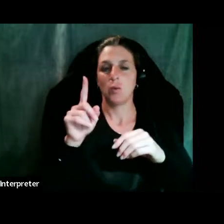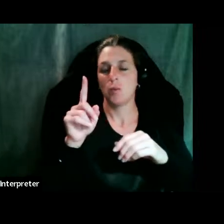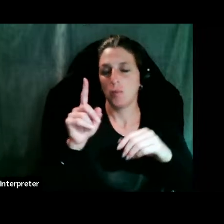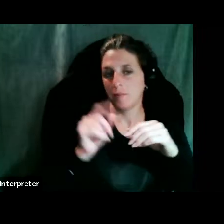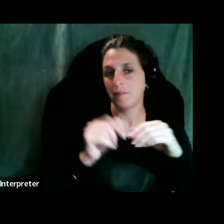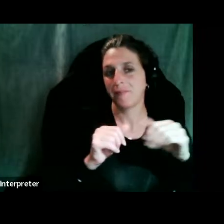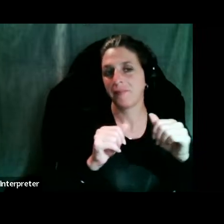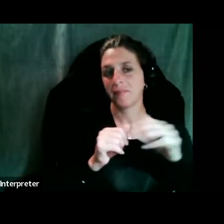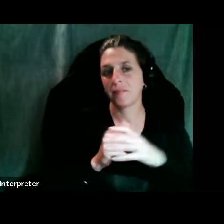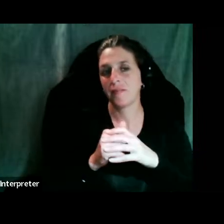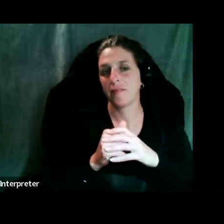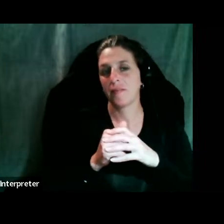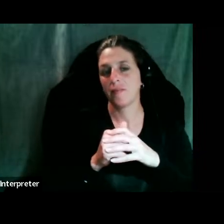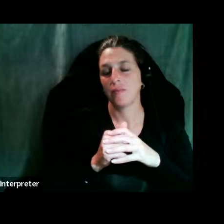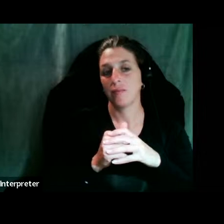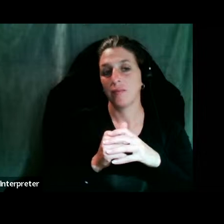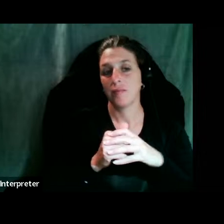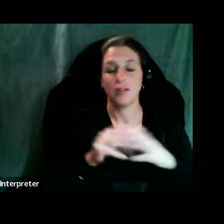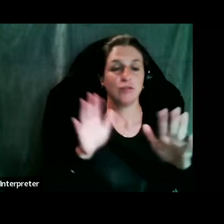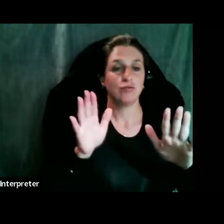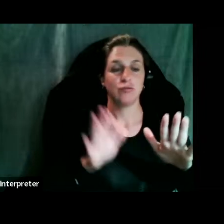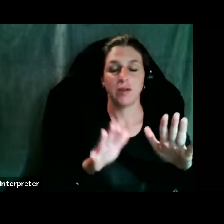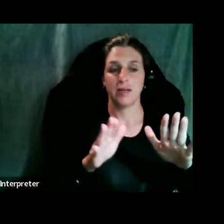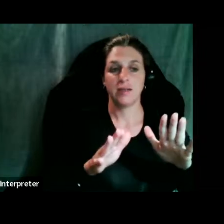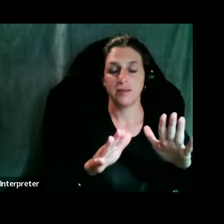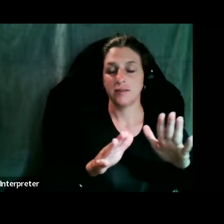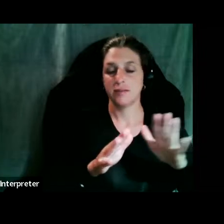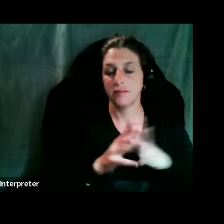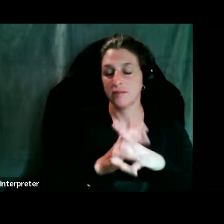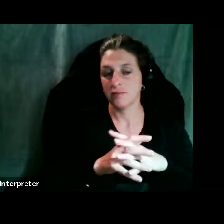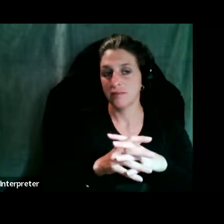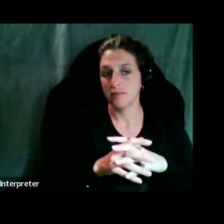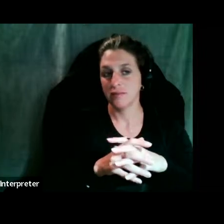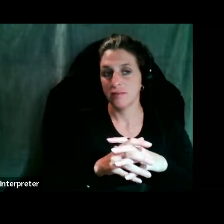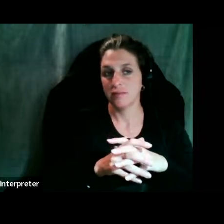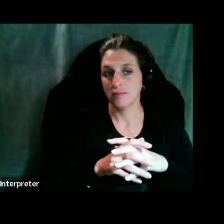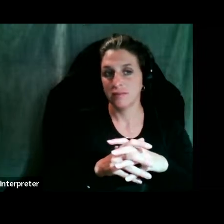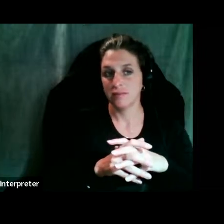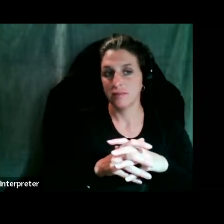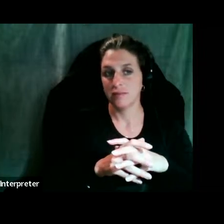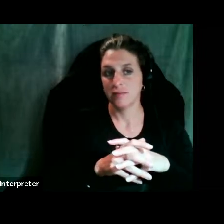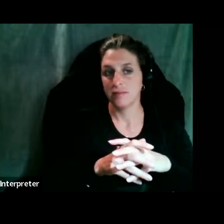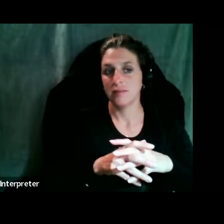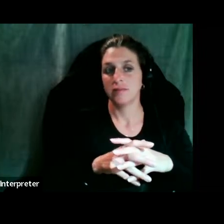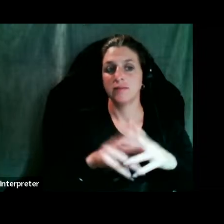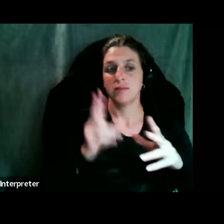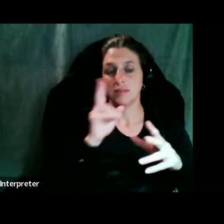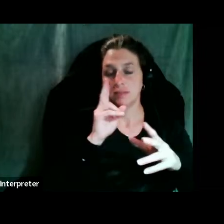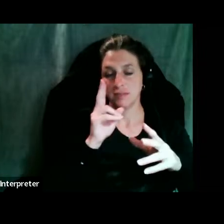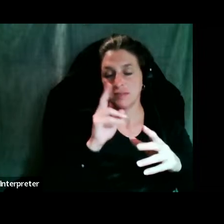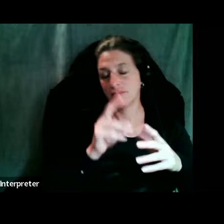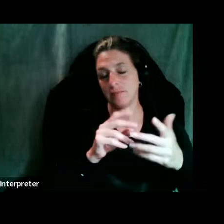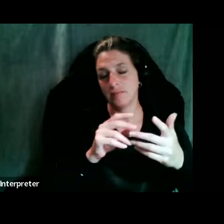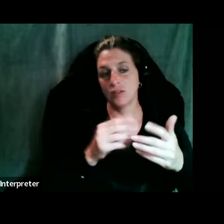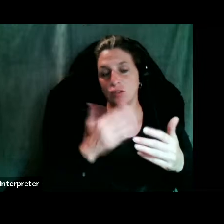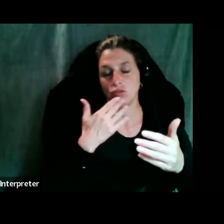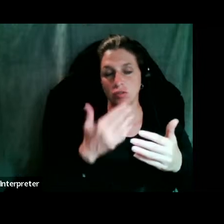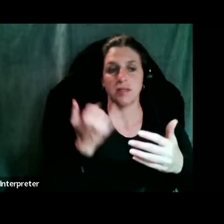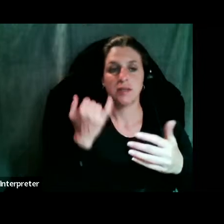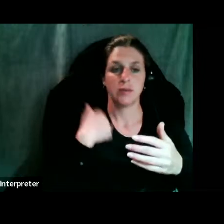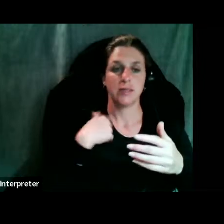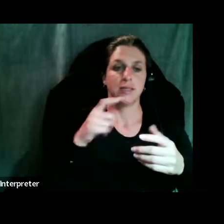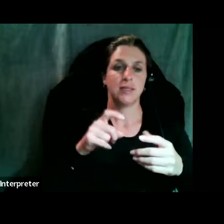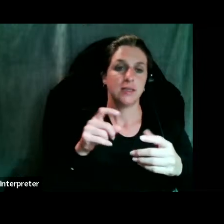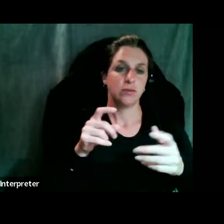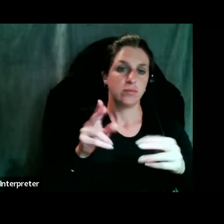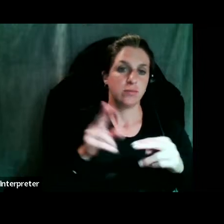I think that it's good to take a look to see if we need to go on a diet. I think that that